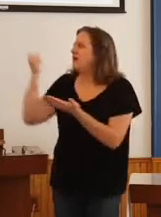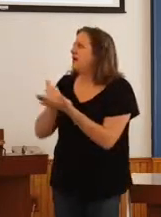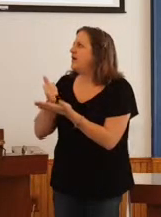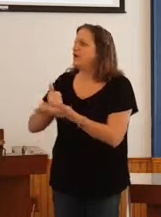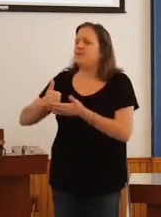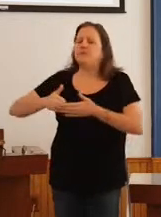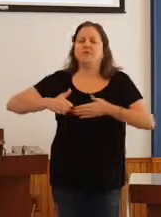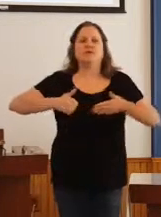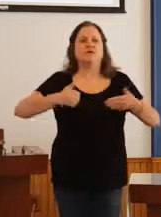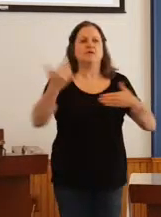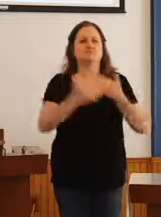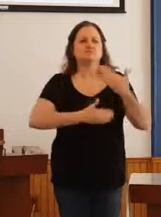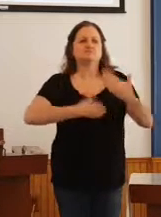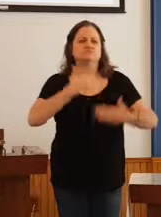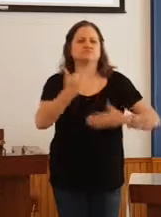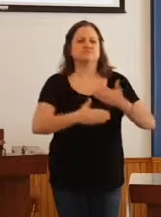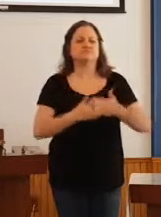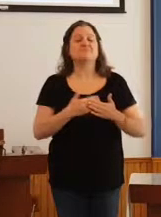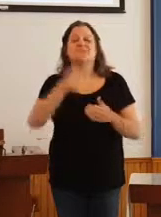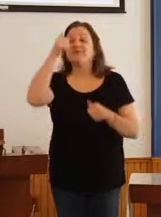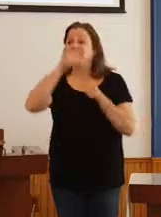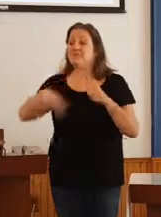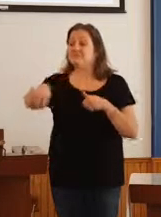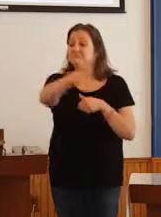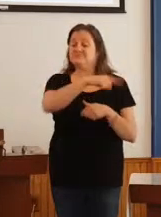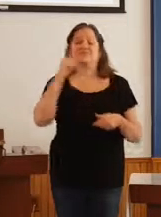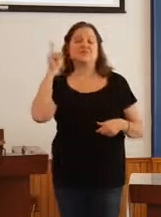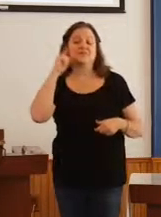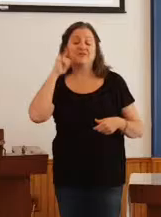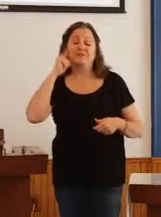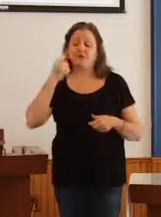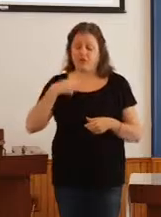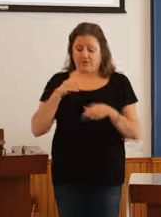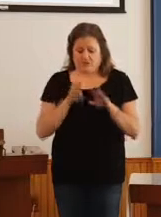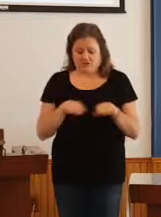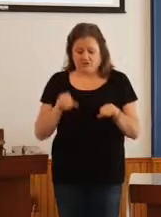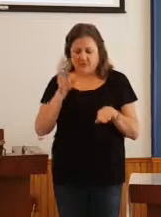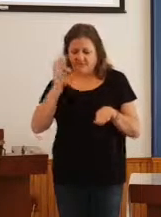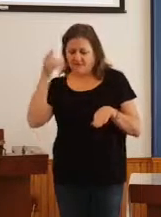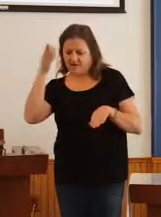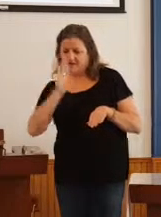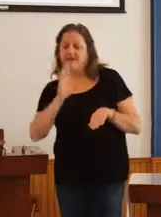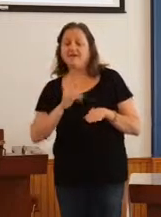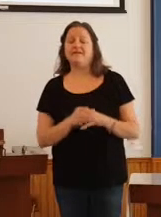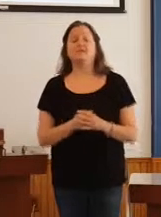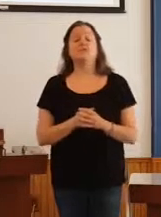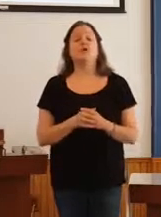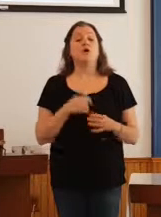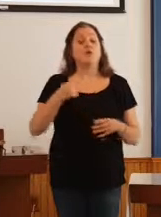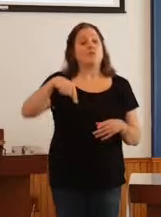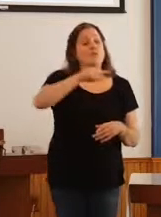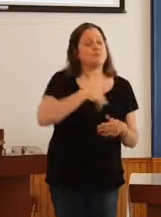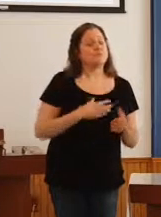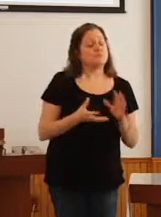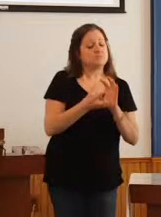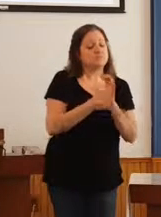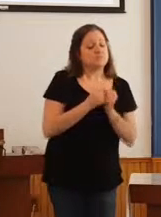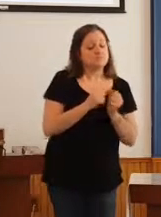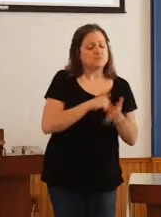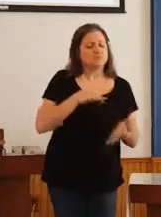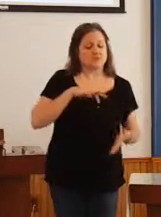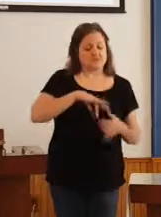heard the phrase we are all children of God. God says that those who have received the Spirit are